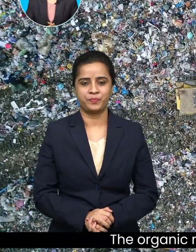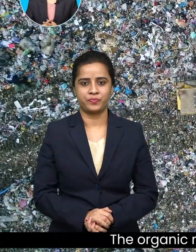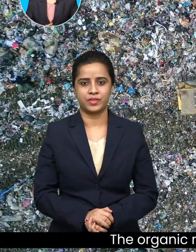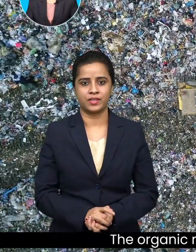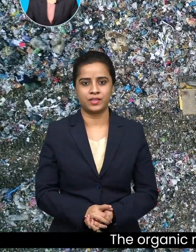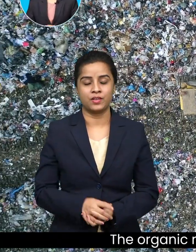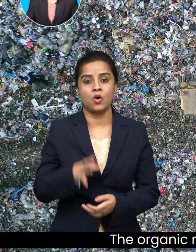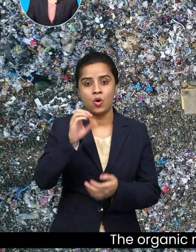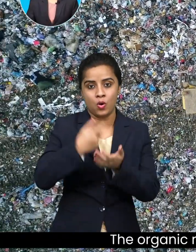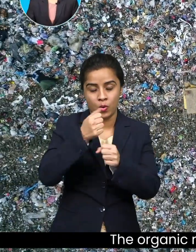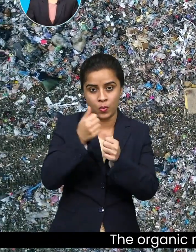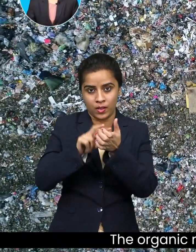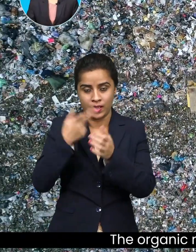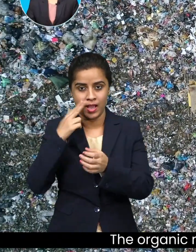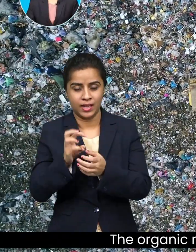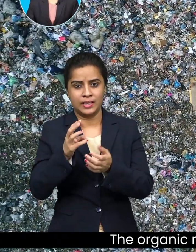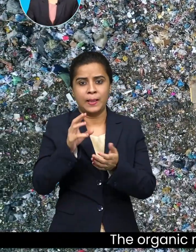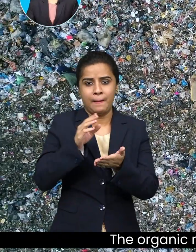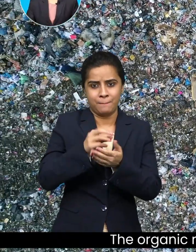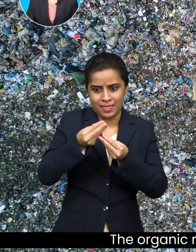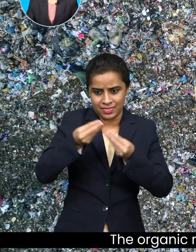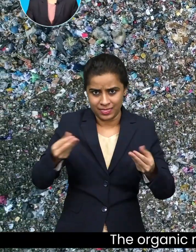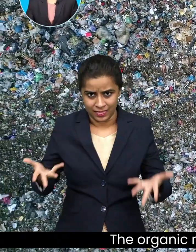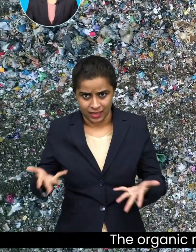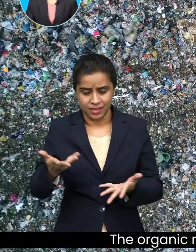The organic matter undergoes decomposition.